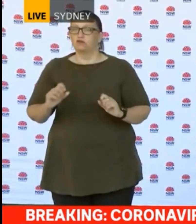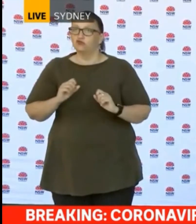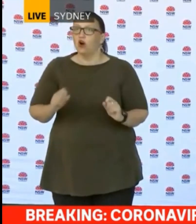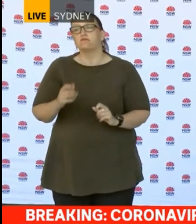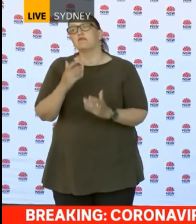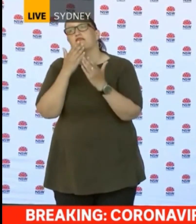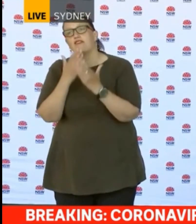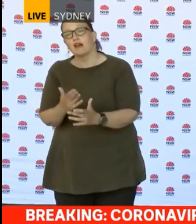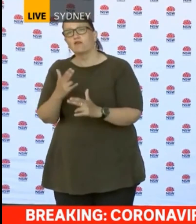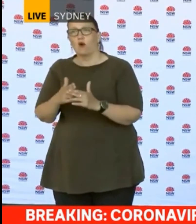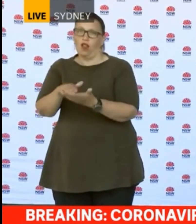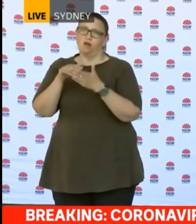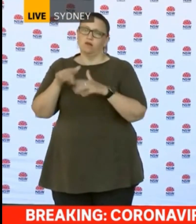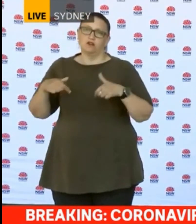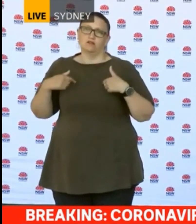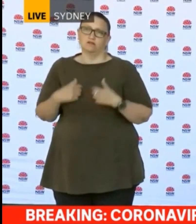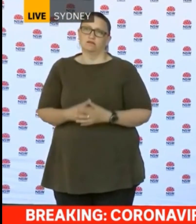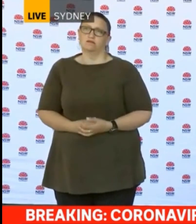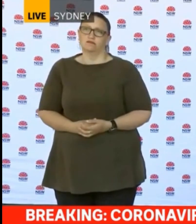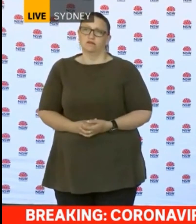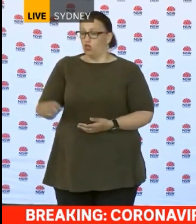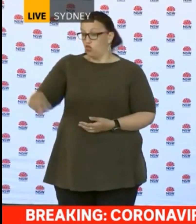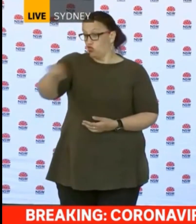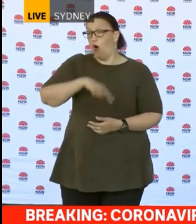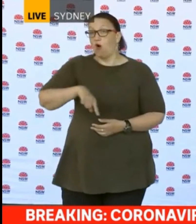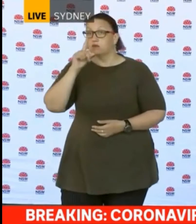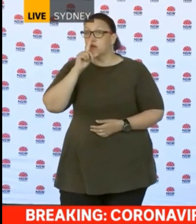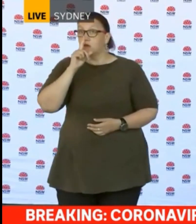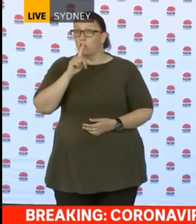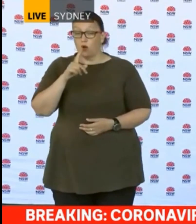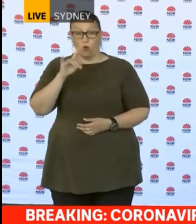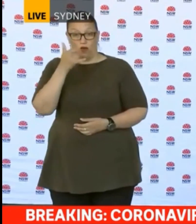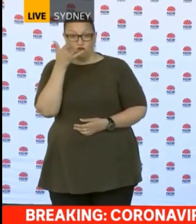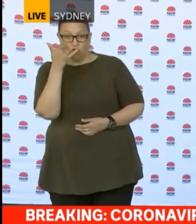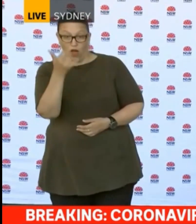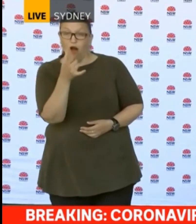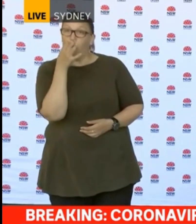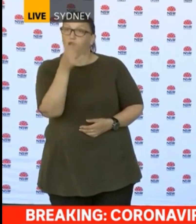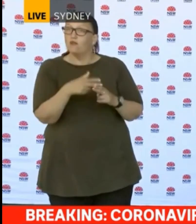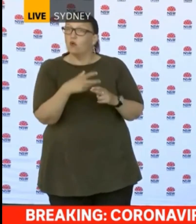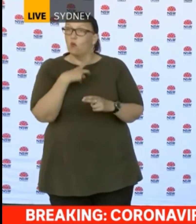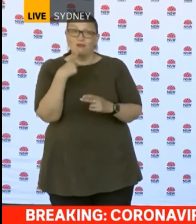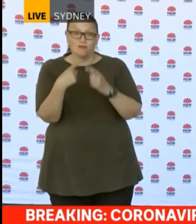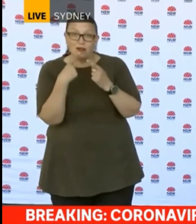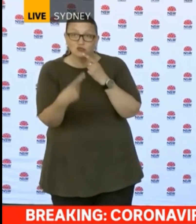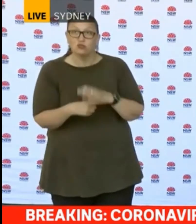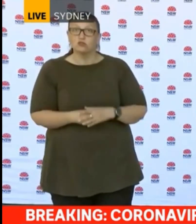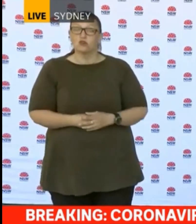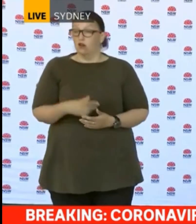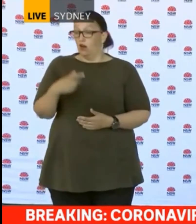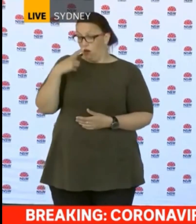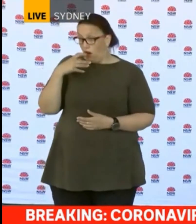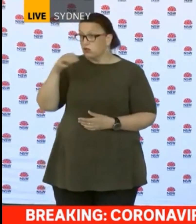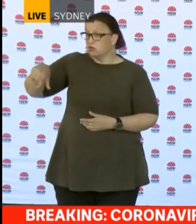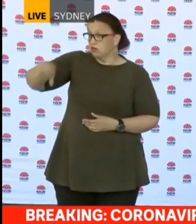transmission and these cases because of the actions of those individuals. They responded to calls for coming out for testing,